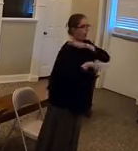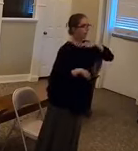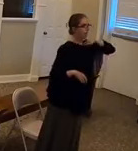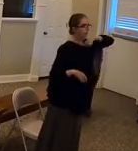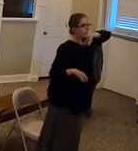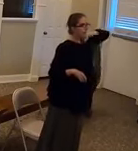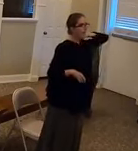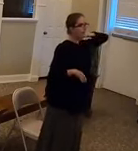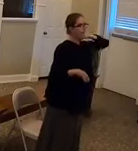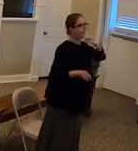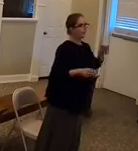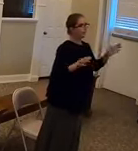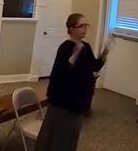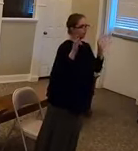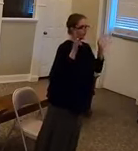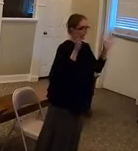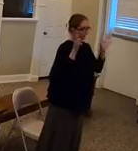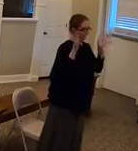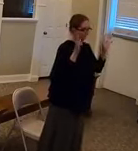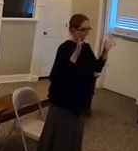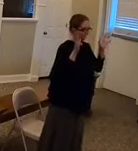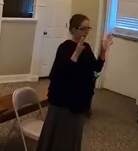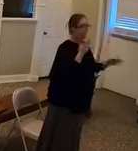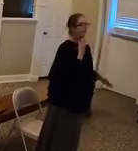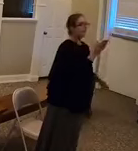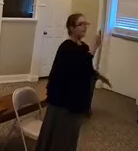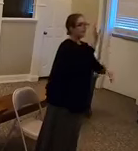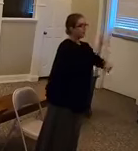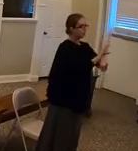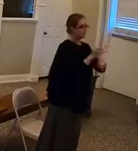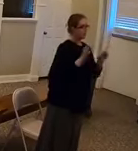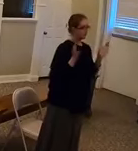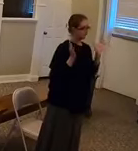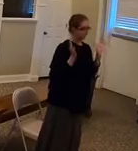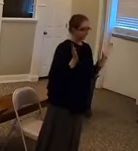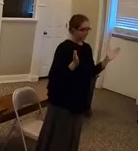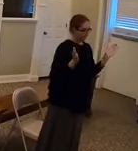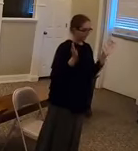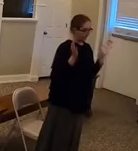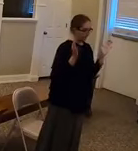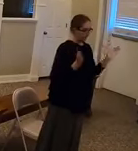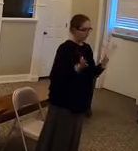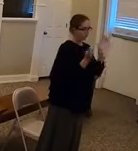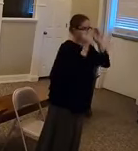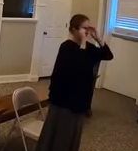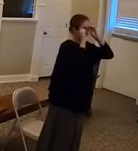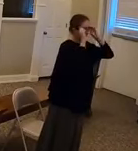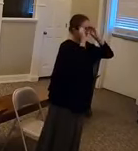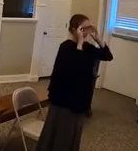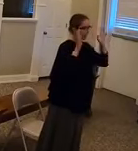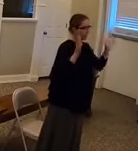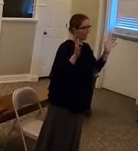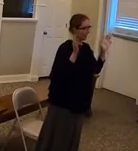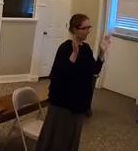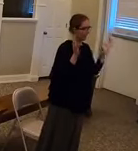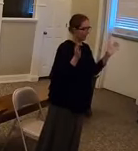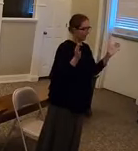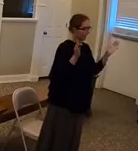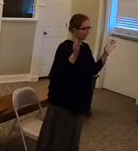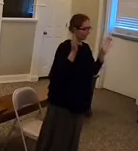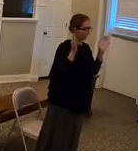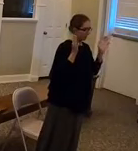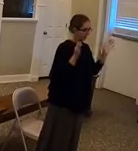Hallelujah. Hallelujah, hallelujah. Let's thank him, church. In Jesus' mighty name, we love you,